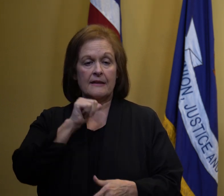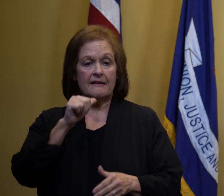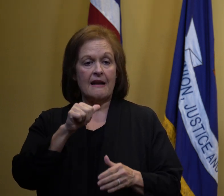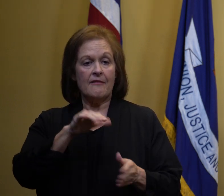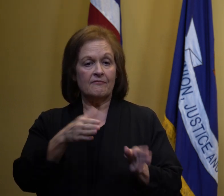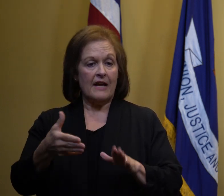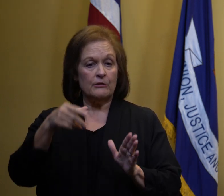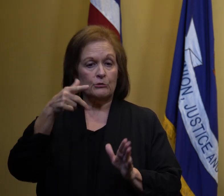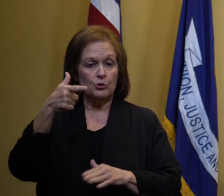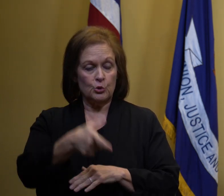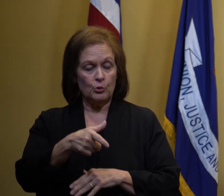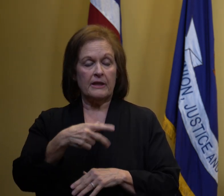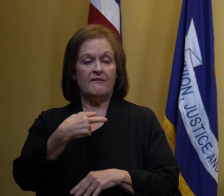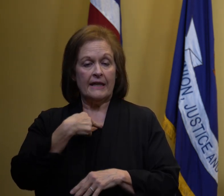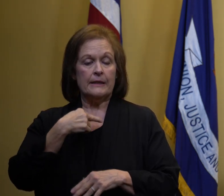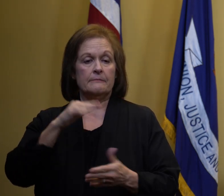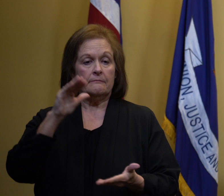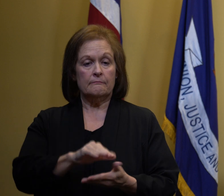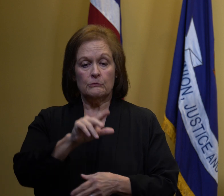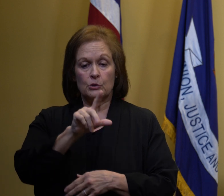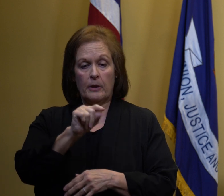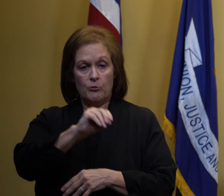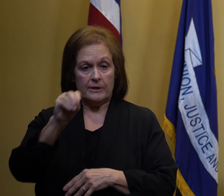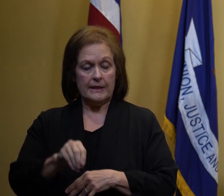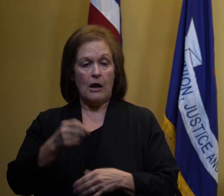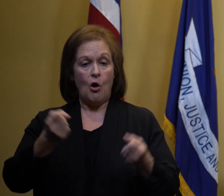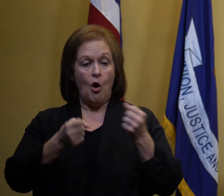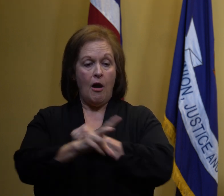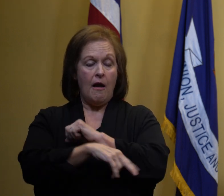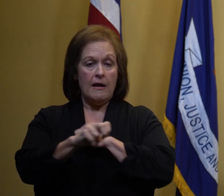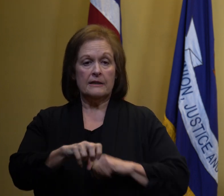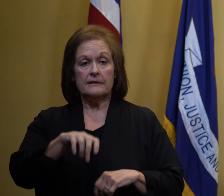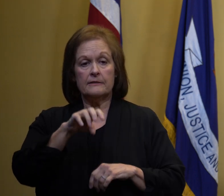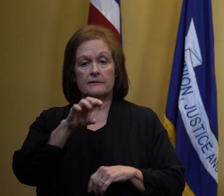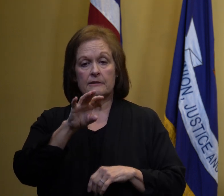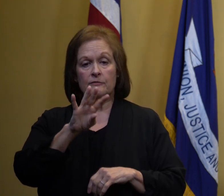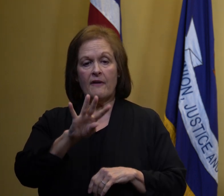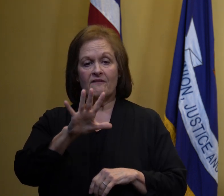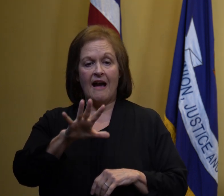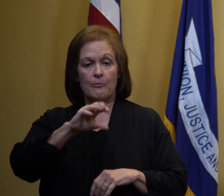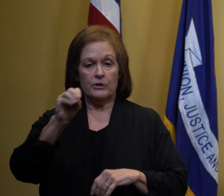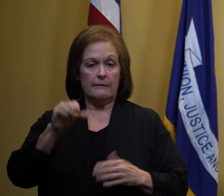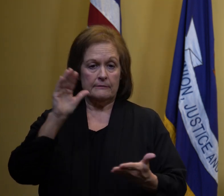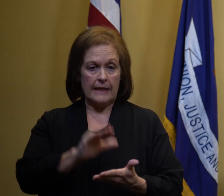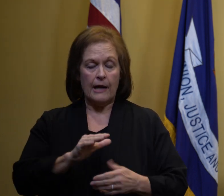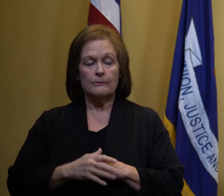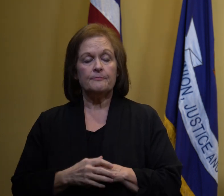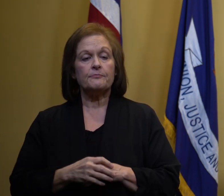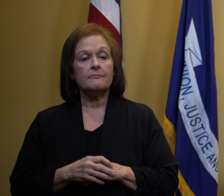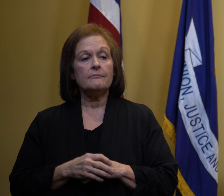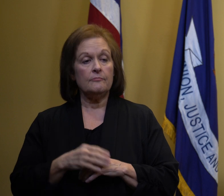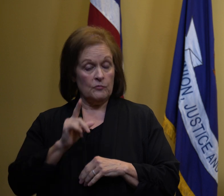shooting incidents and victims are both down 20%, carjackings remain down at 45%. We had a